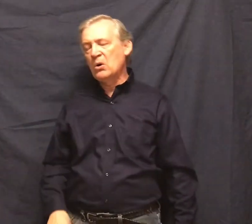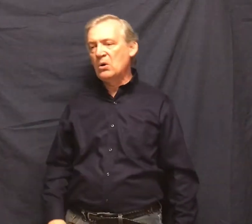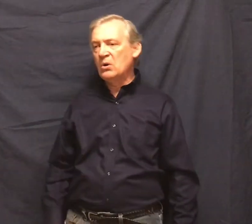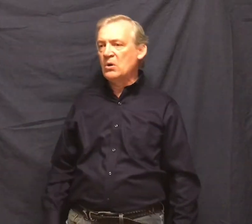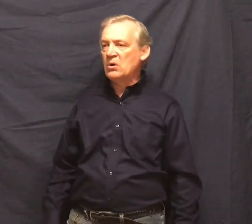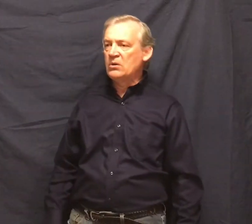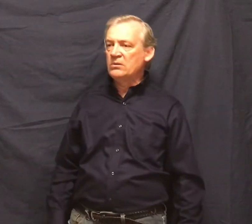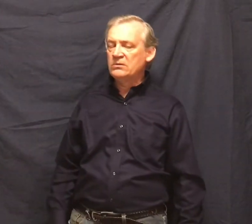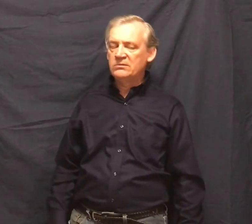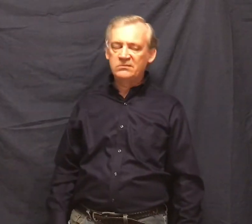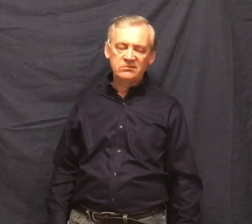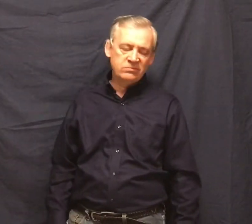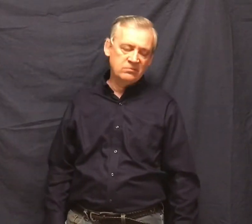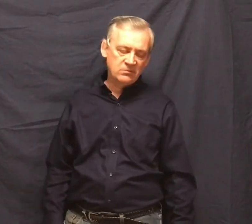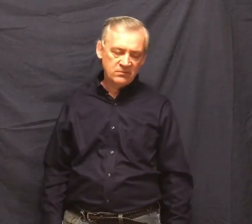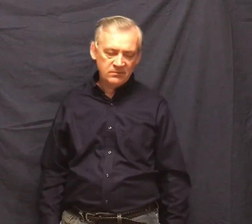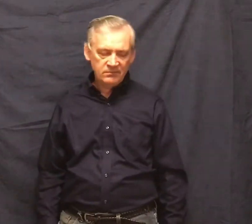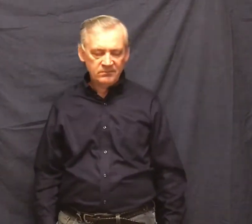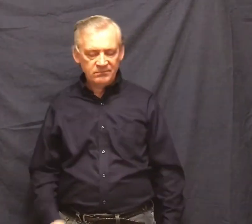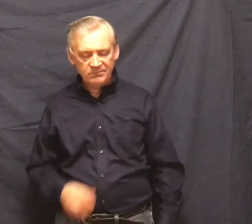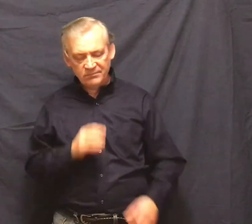It wasn't nothing, Crooks said dully.